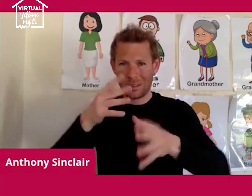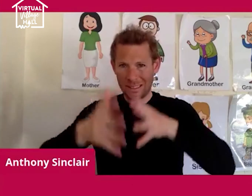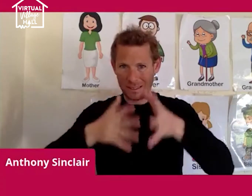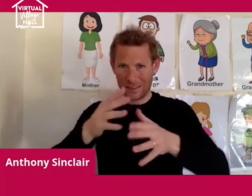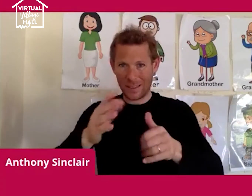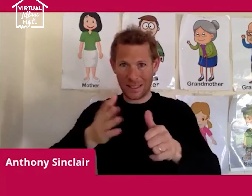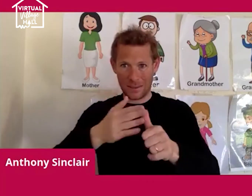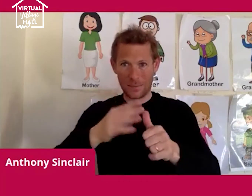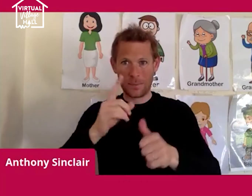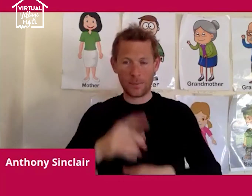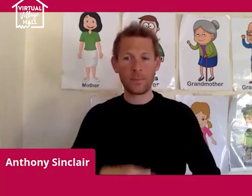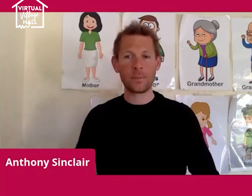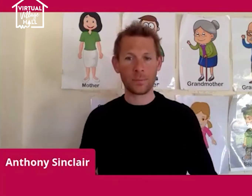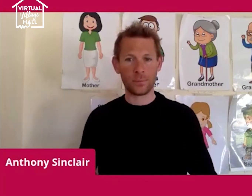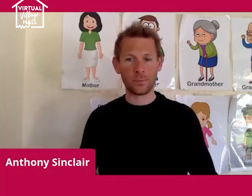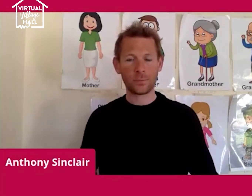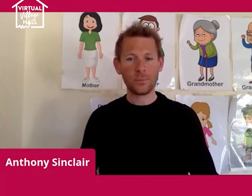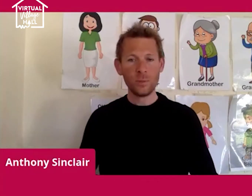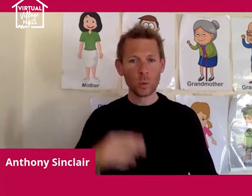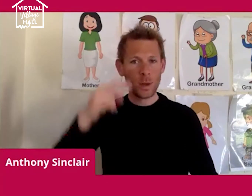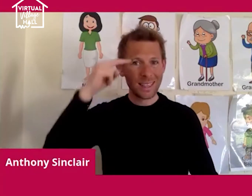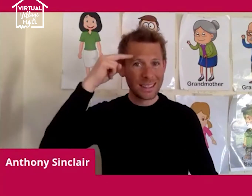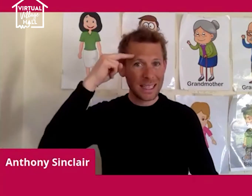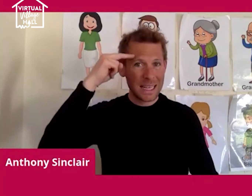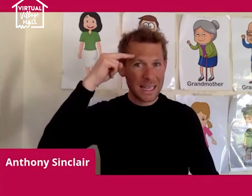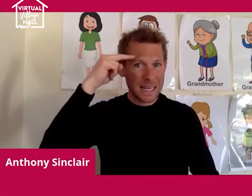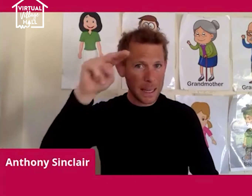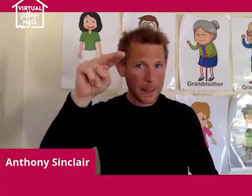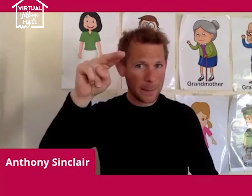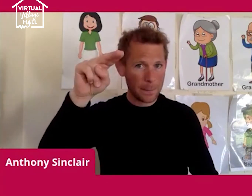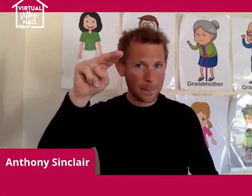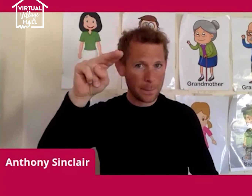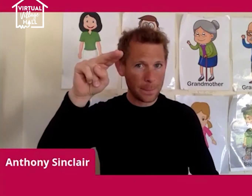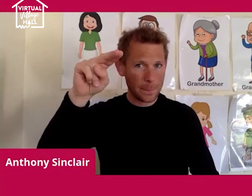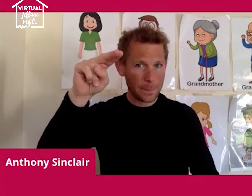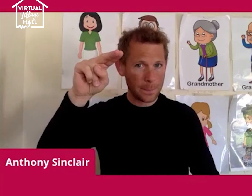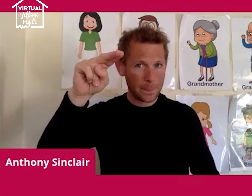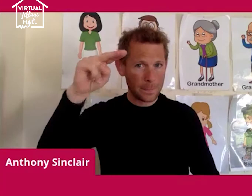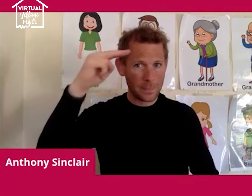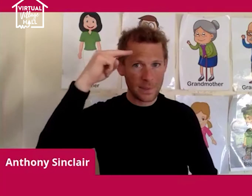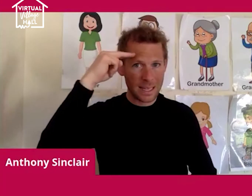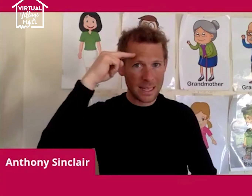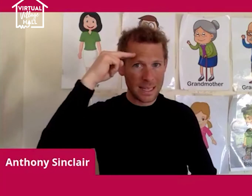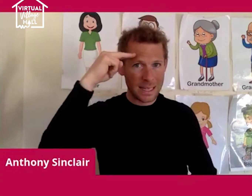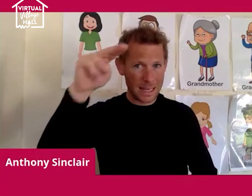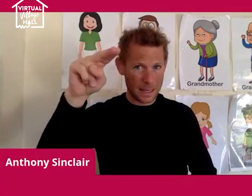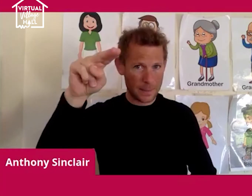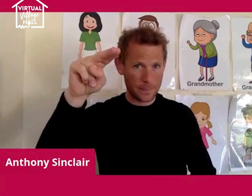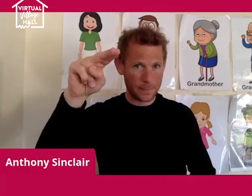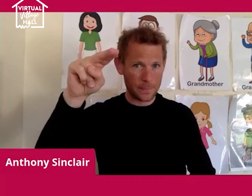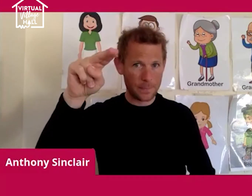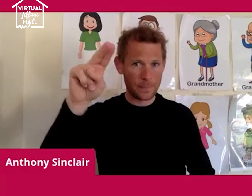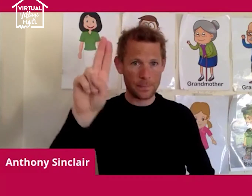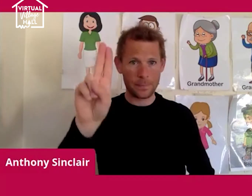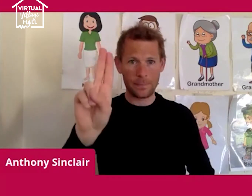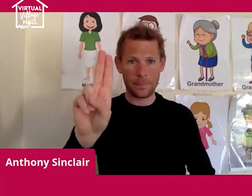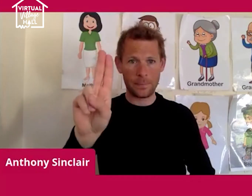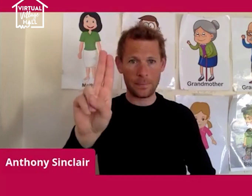So first I'll teach you the signs. So this is a sign for name. 2 fingers from your forehead,